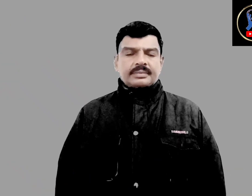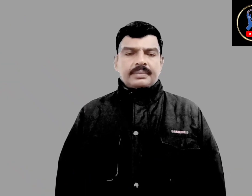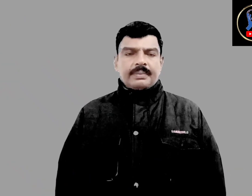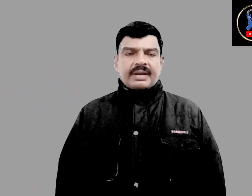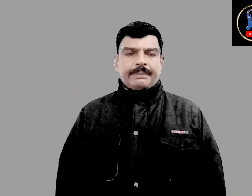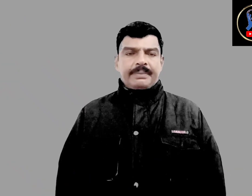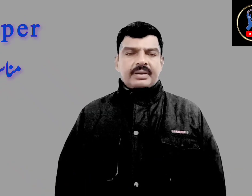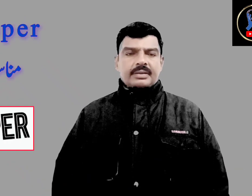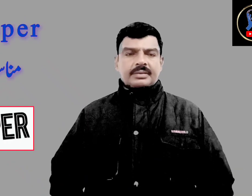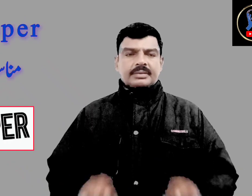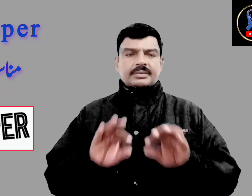proper,